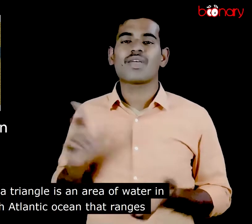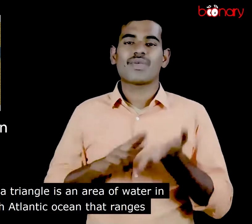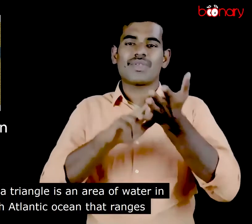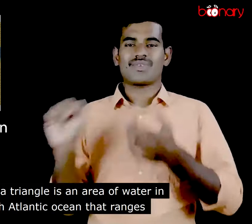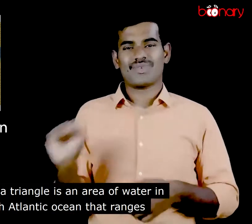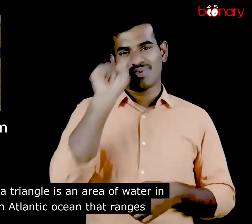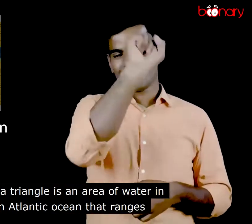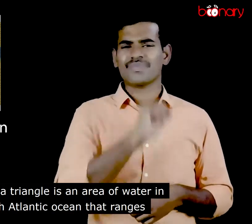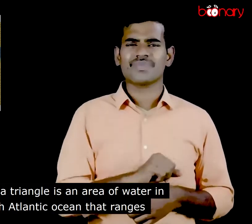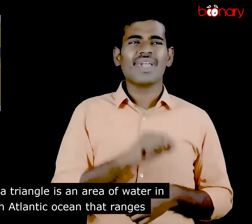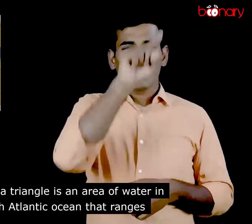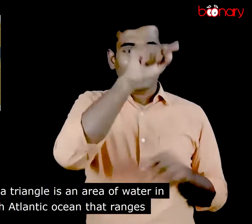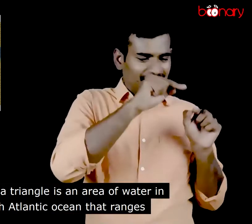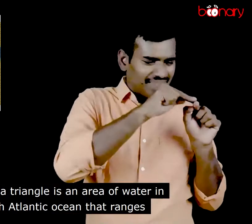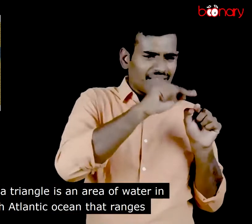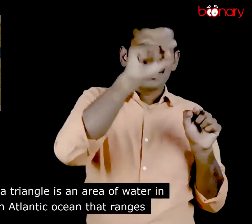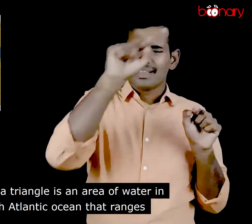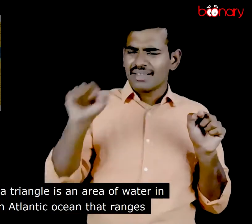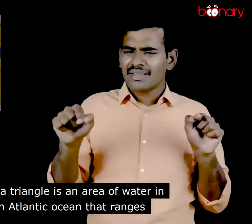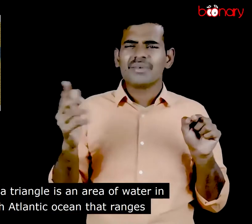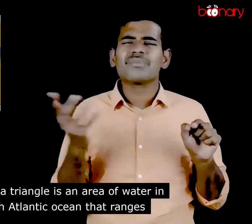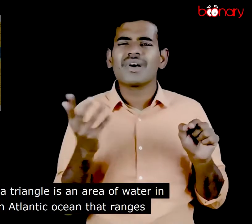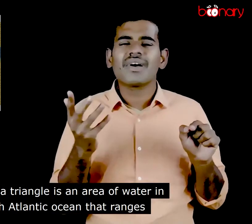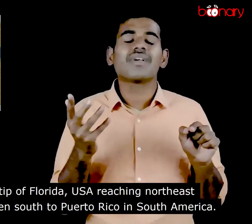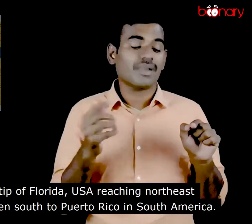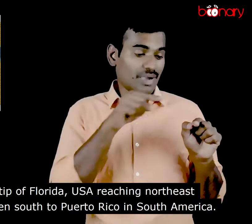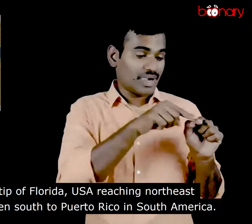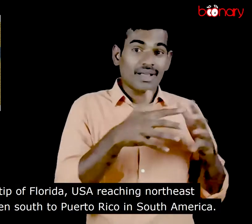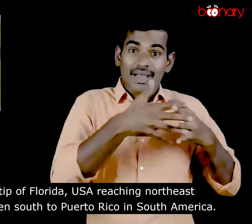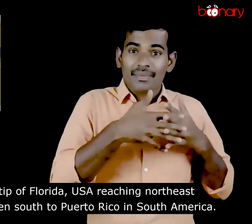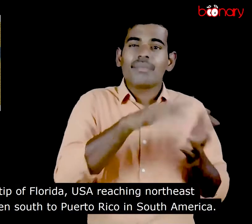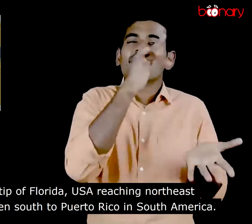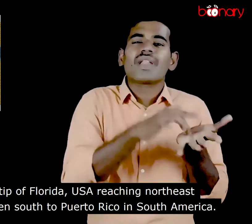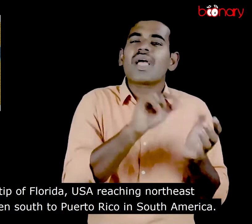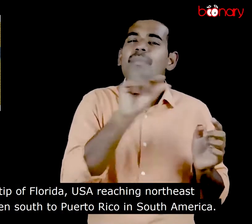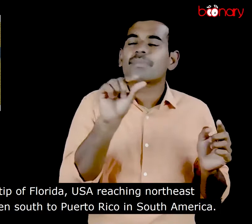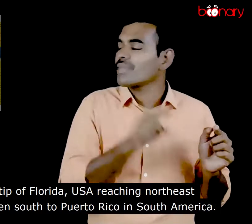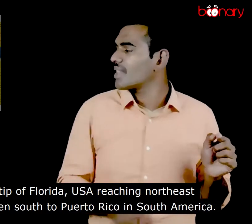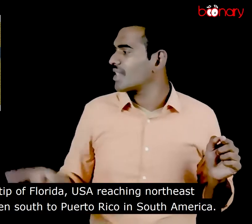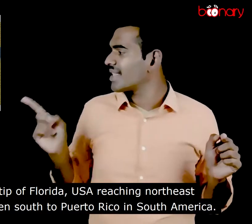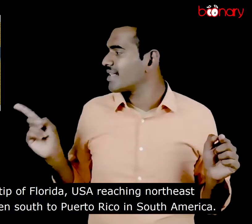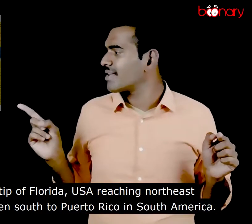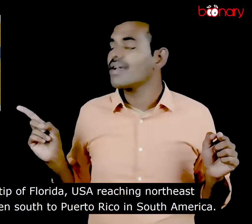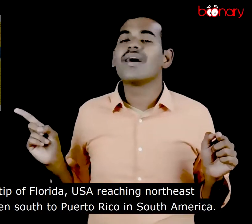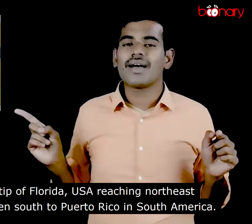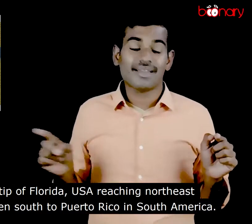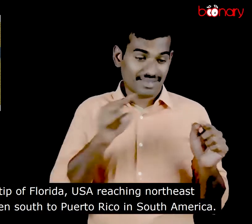North Atlantic Ocean that ranges from the bottom tip of Florida,